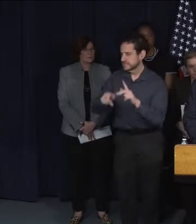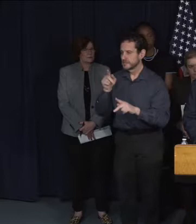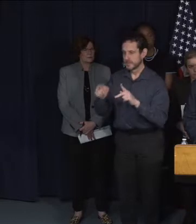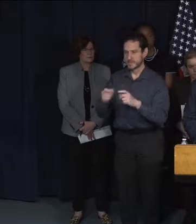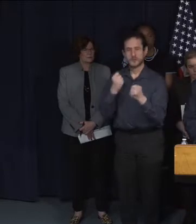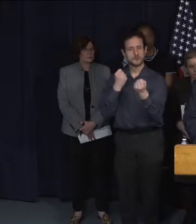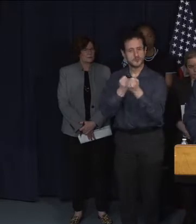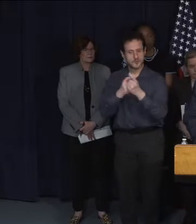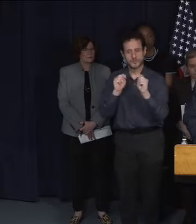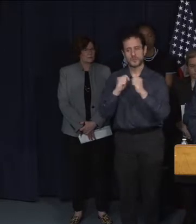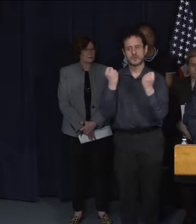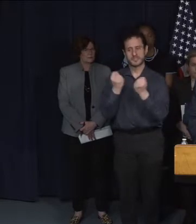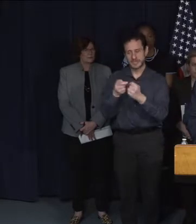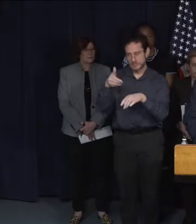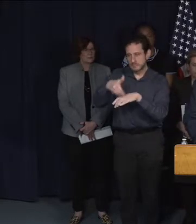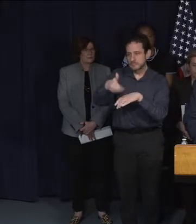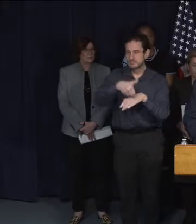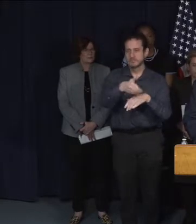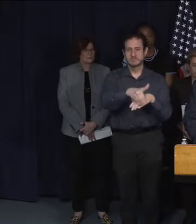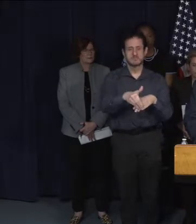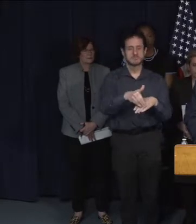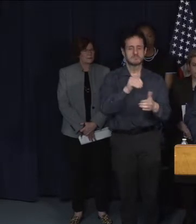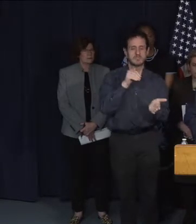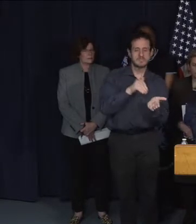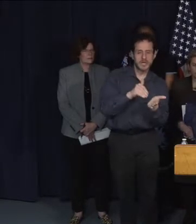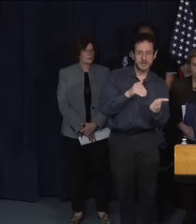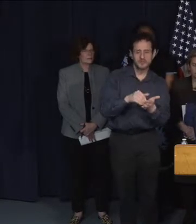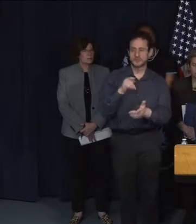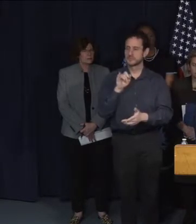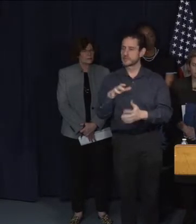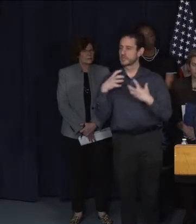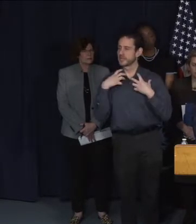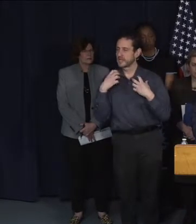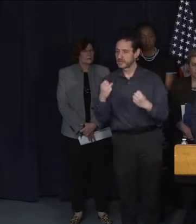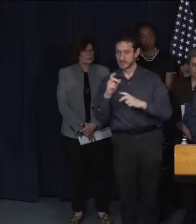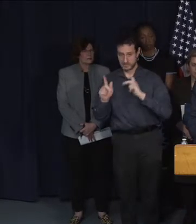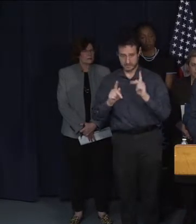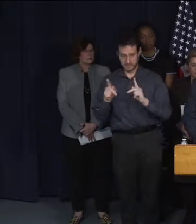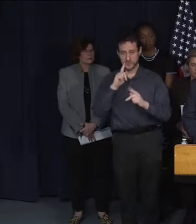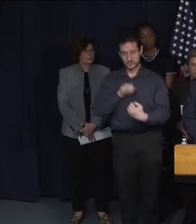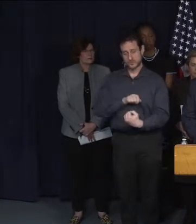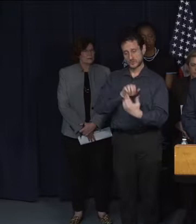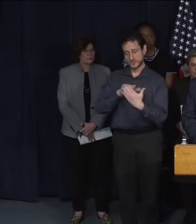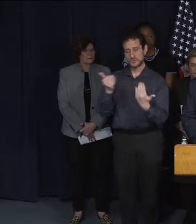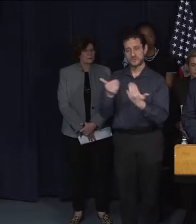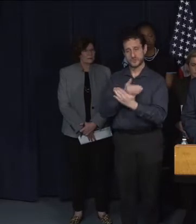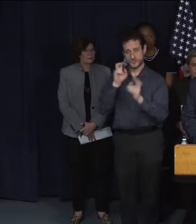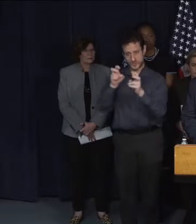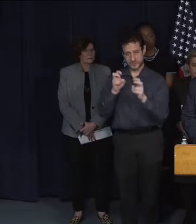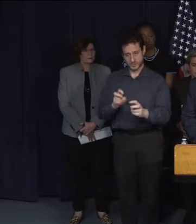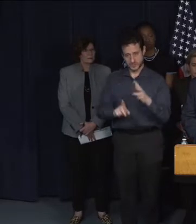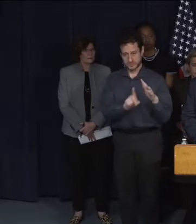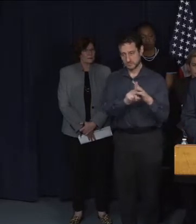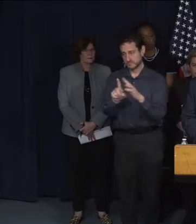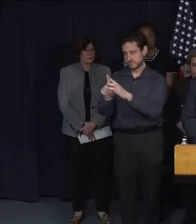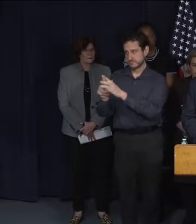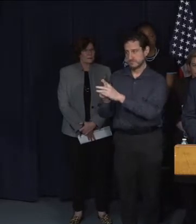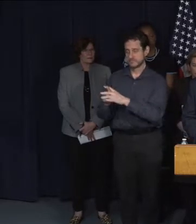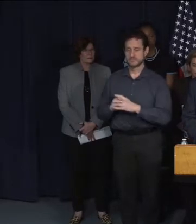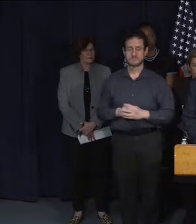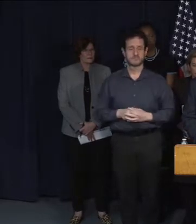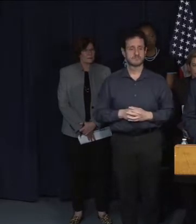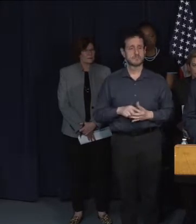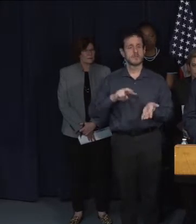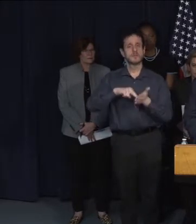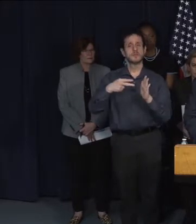support teams of first responders and public health officials to address new issues as they arise. And it